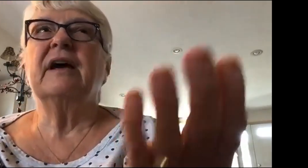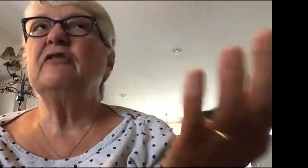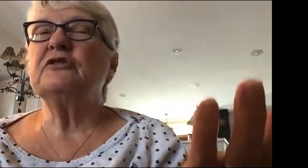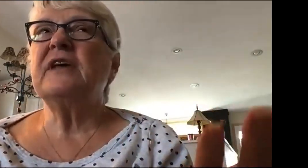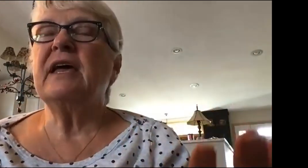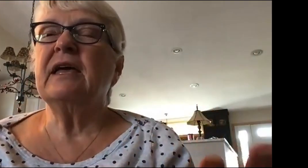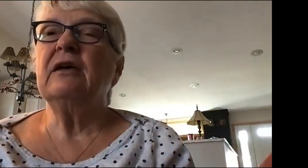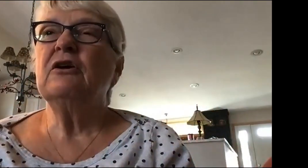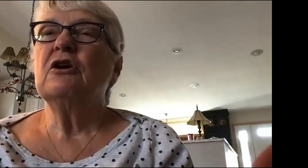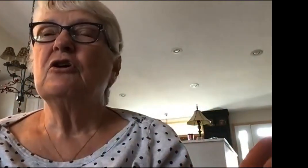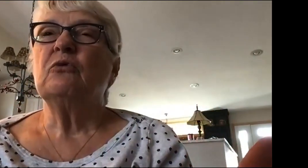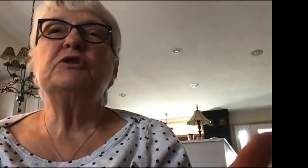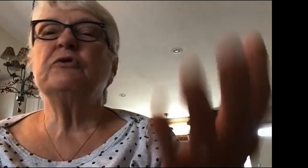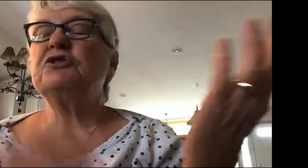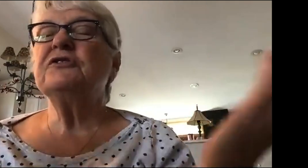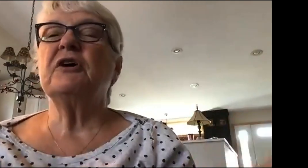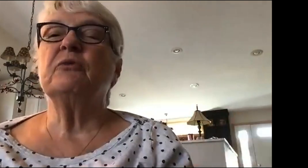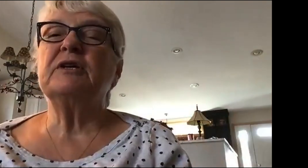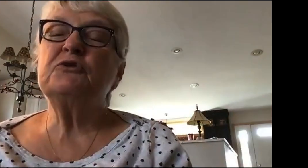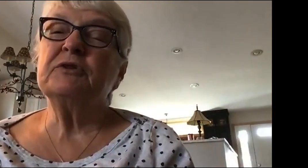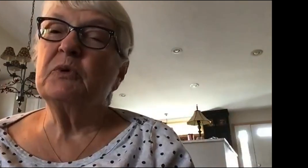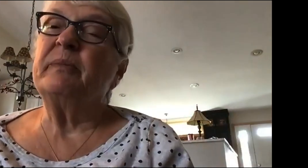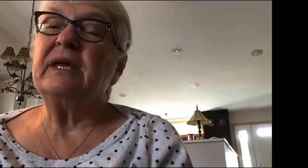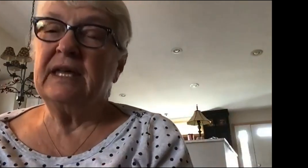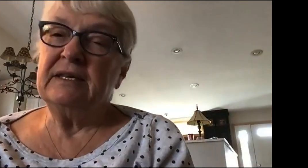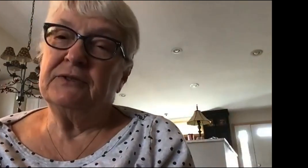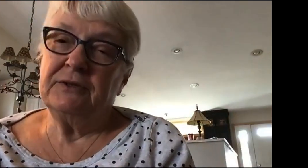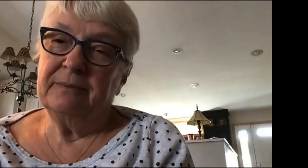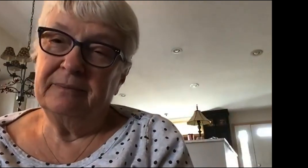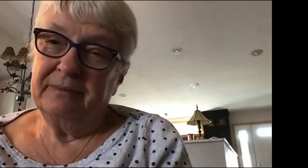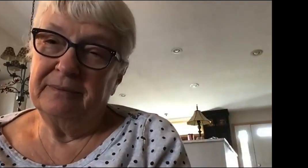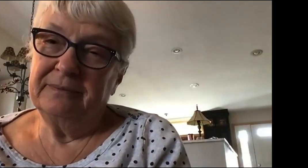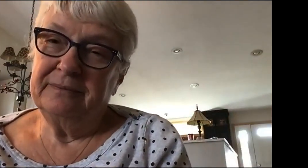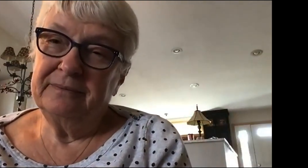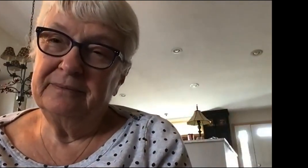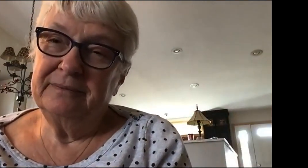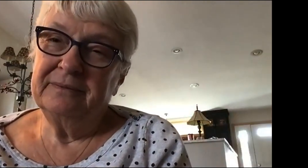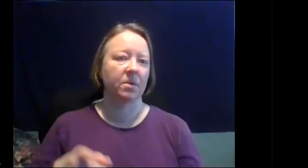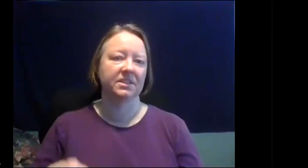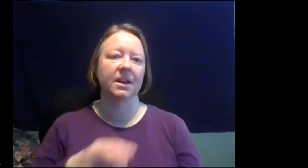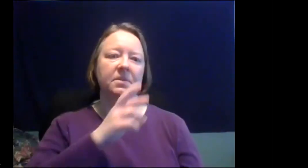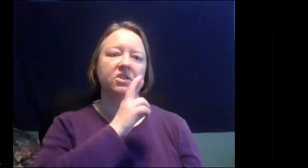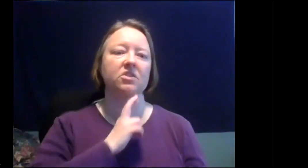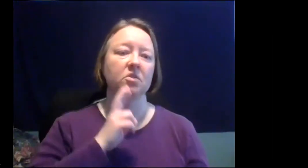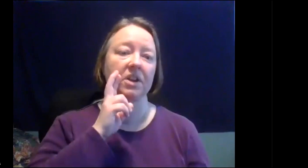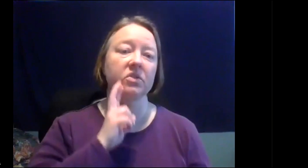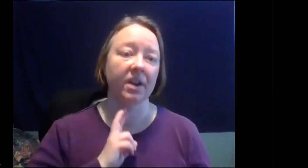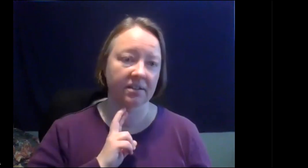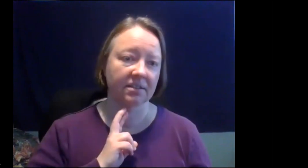governor saying restrictions on restaurants will be eased. Okay, so I would set up, there's the